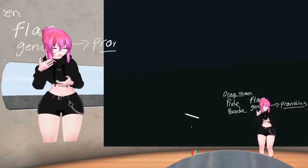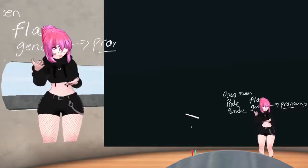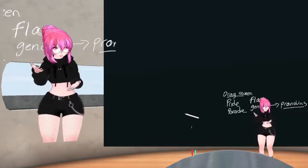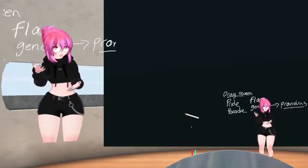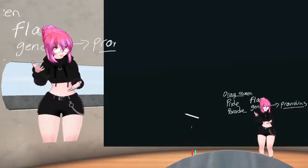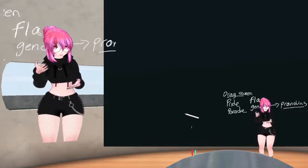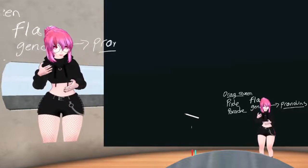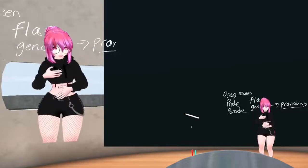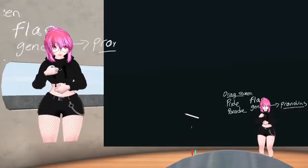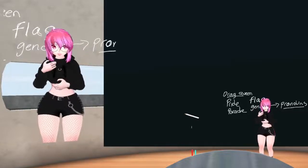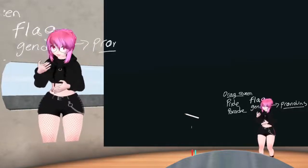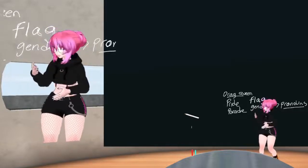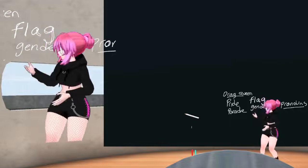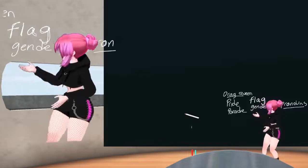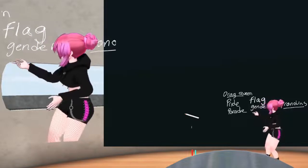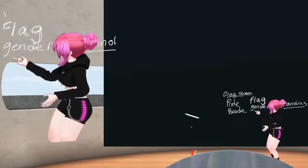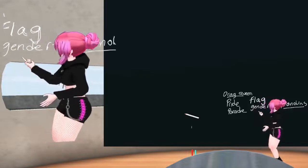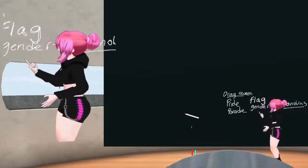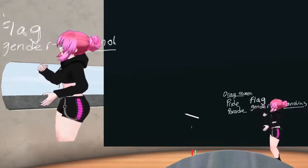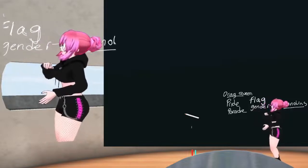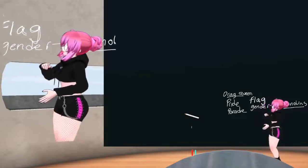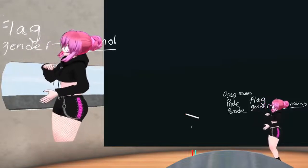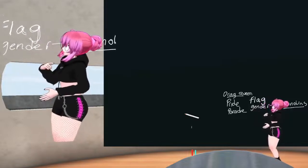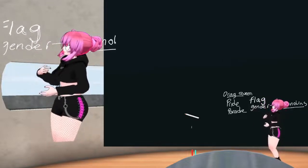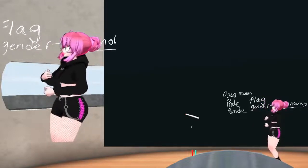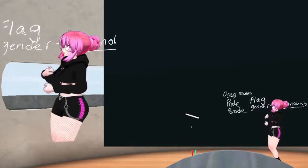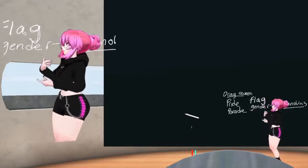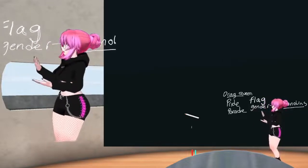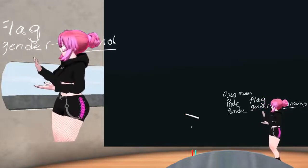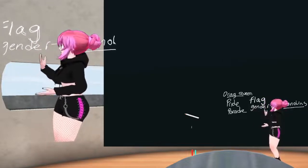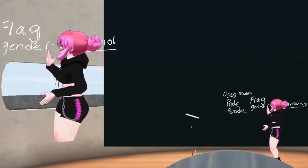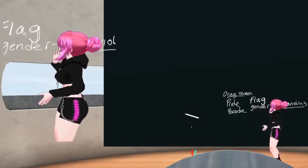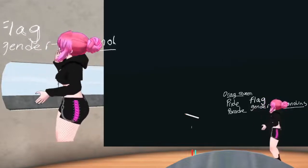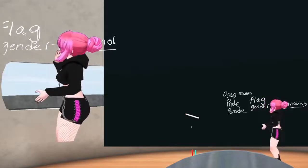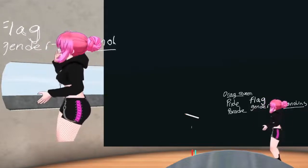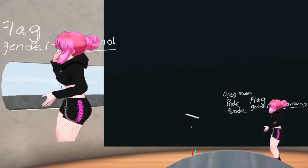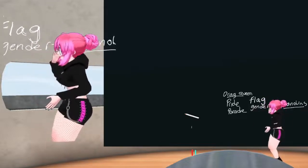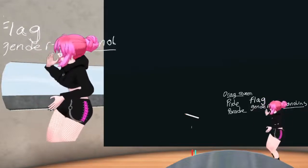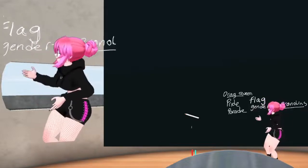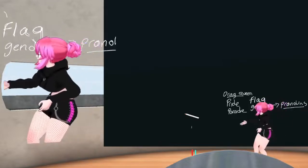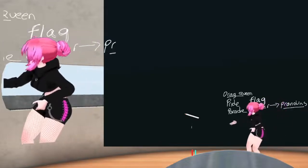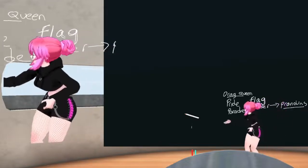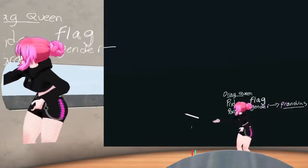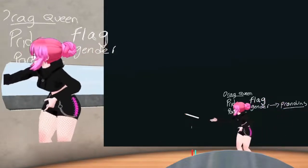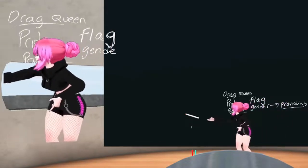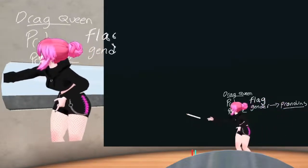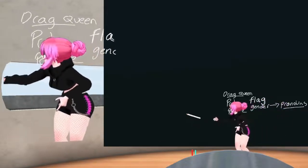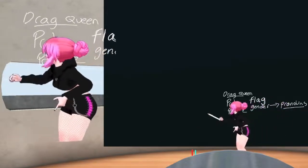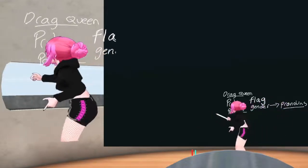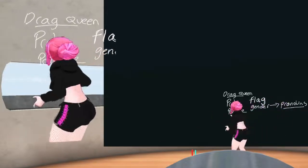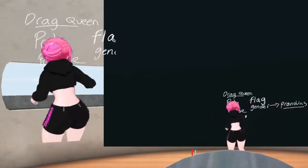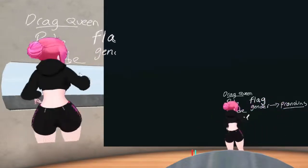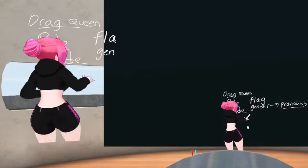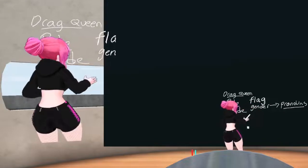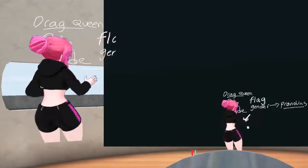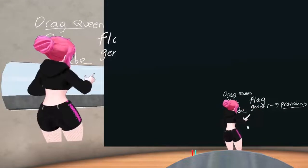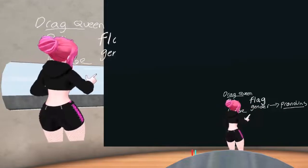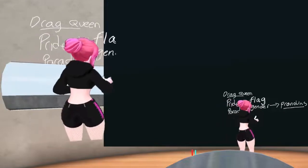it outwards. Yeah, so expression. So you could also say, my gender expression. And then when it comes